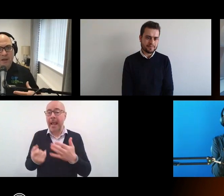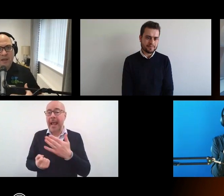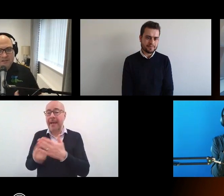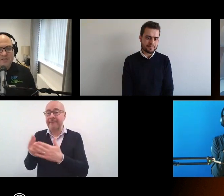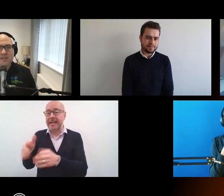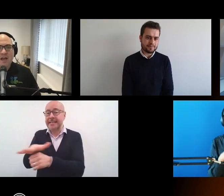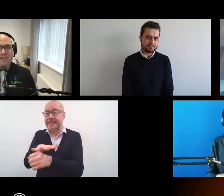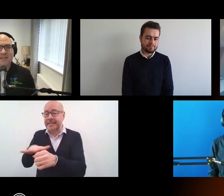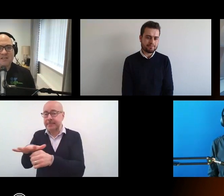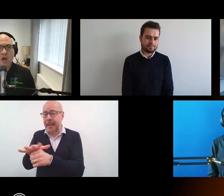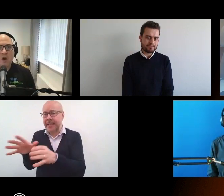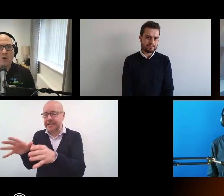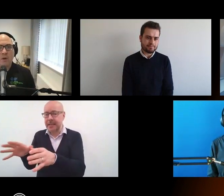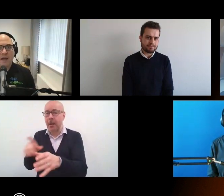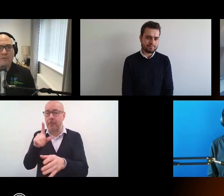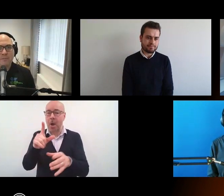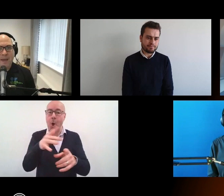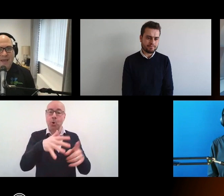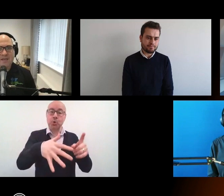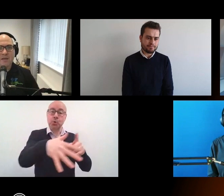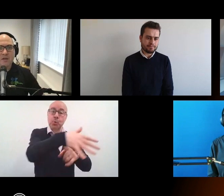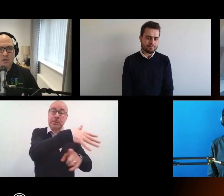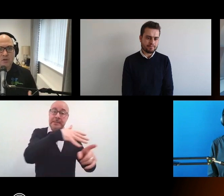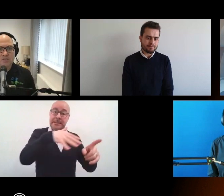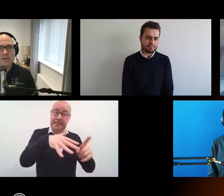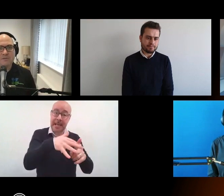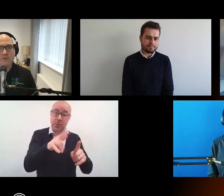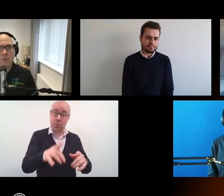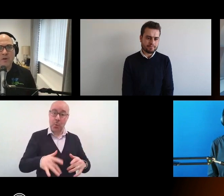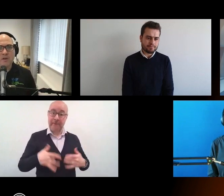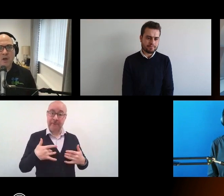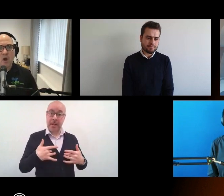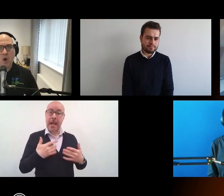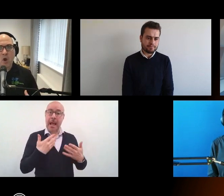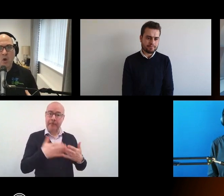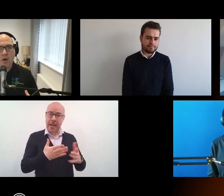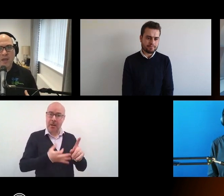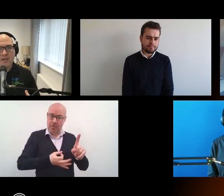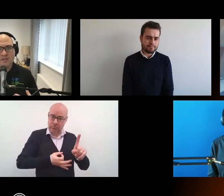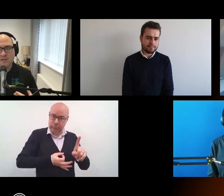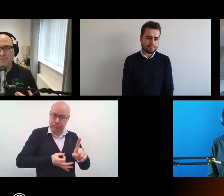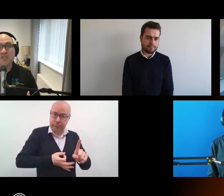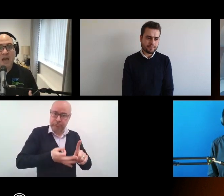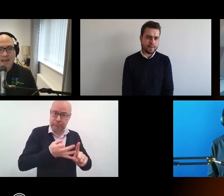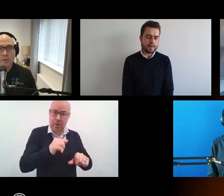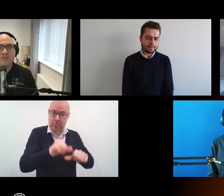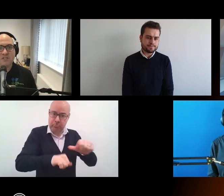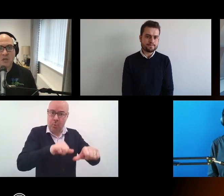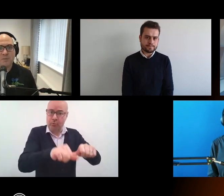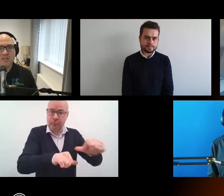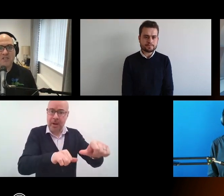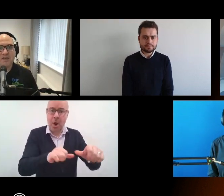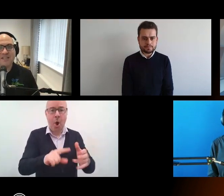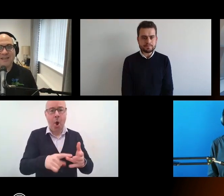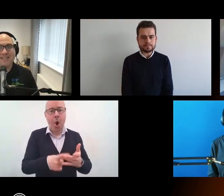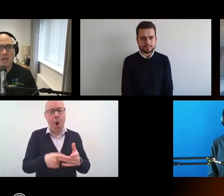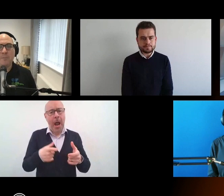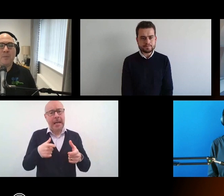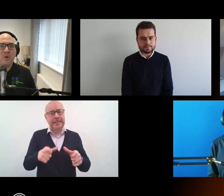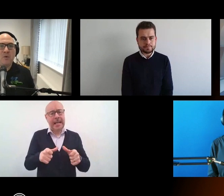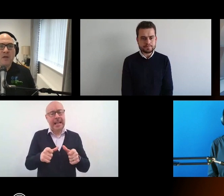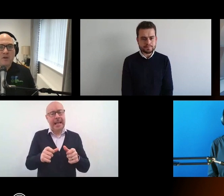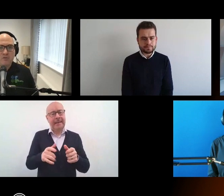but in society as a whole? Have we made huge leaps forward, or is sign language interpretation as